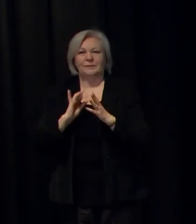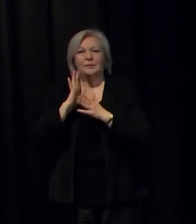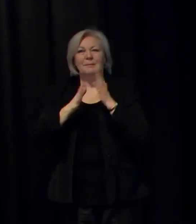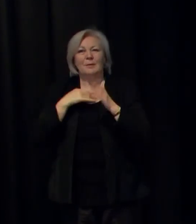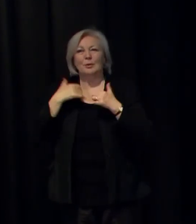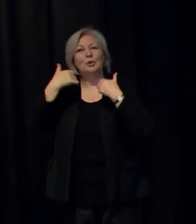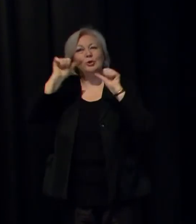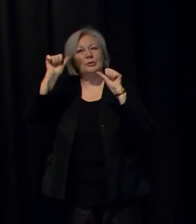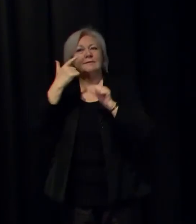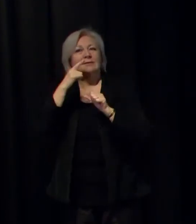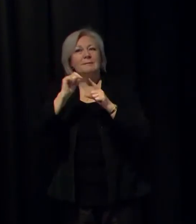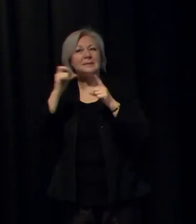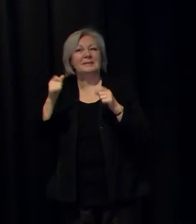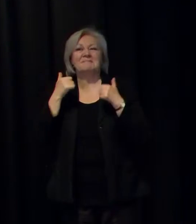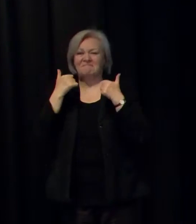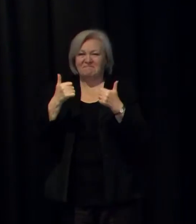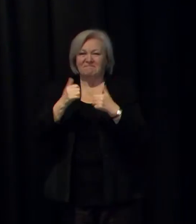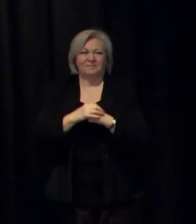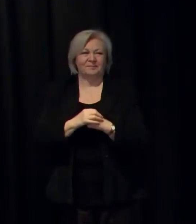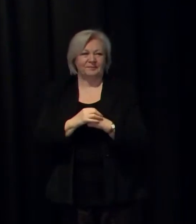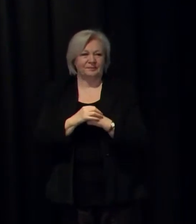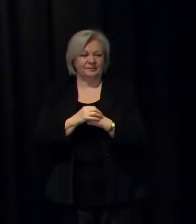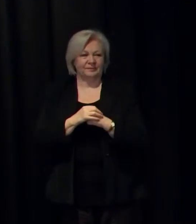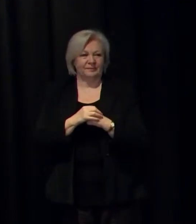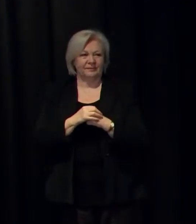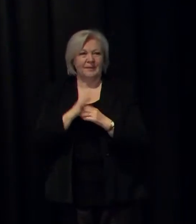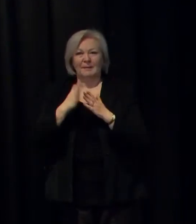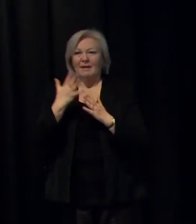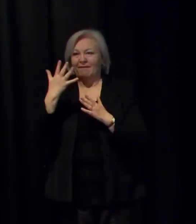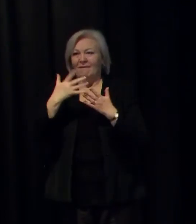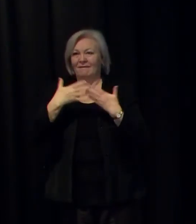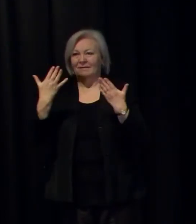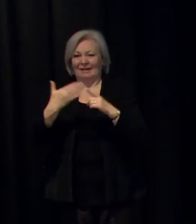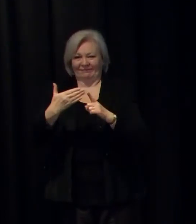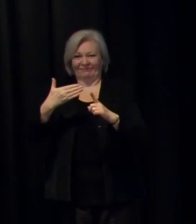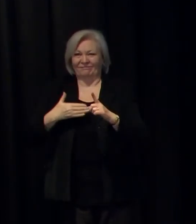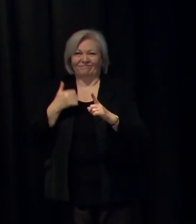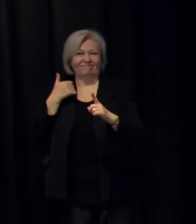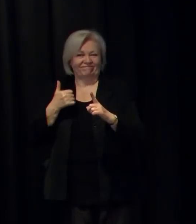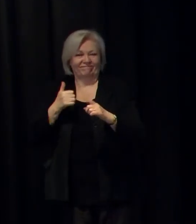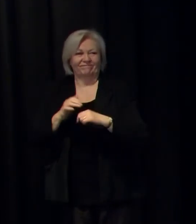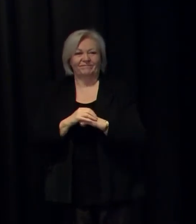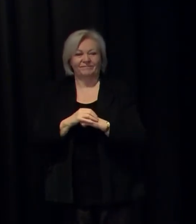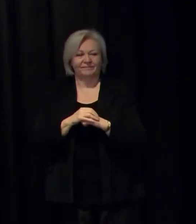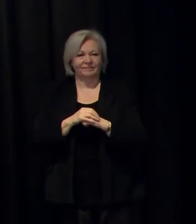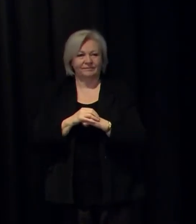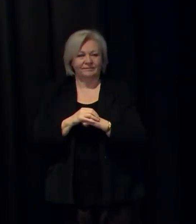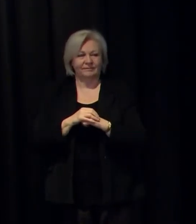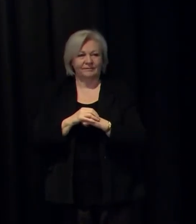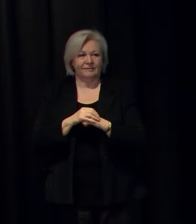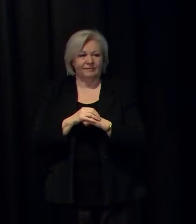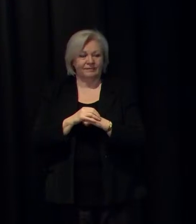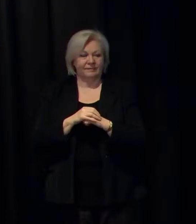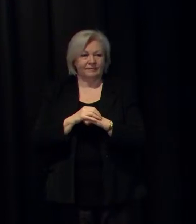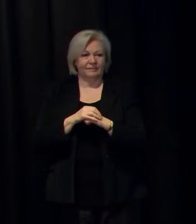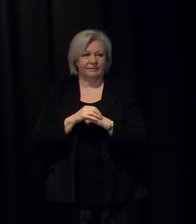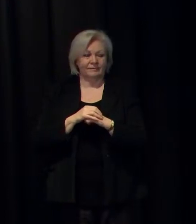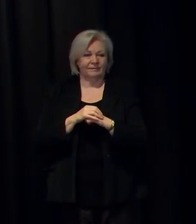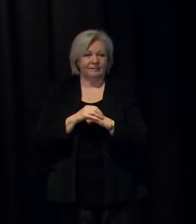70% double dose target fully 5 days earlier than we had predicted. For